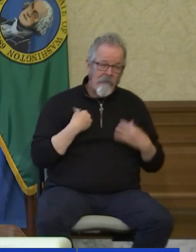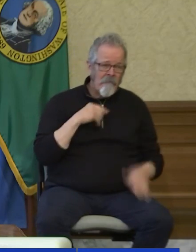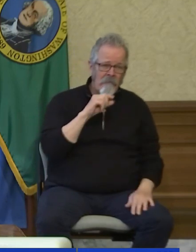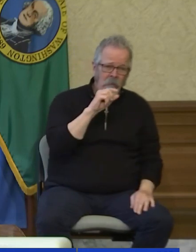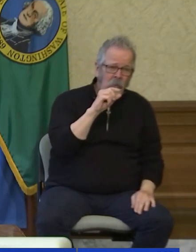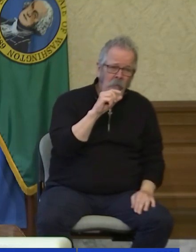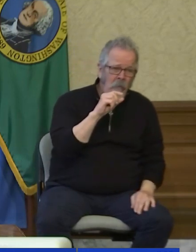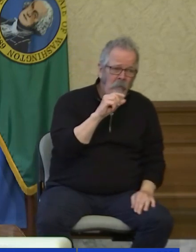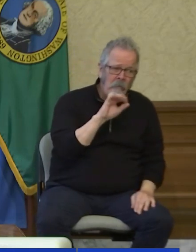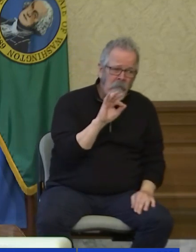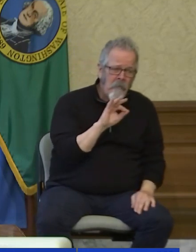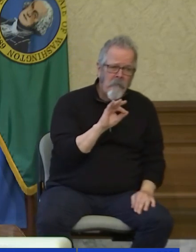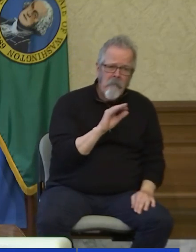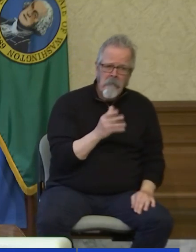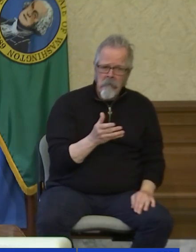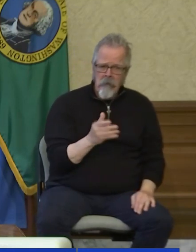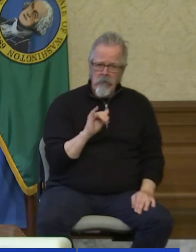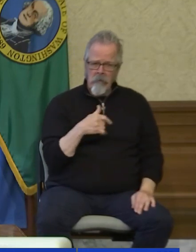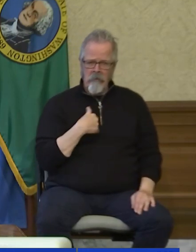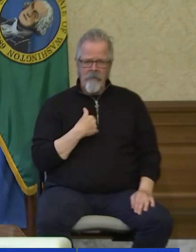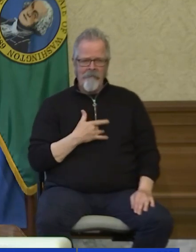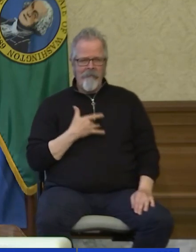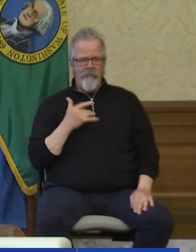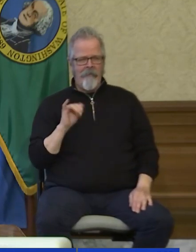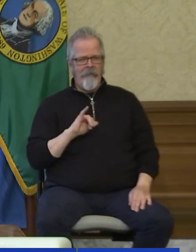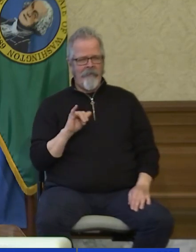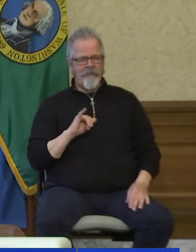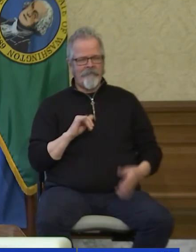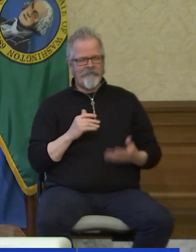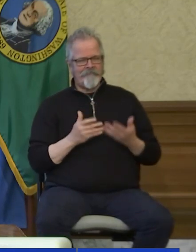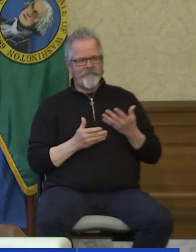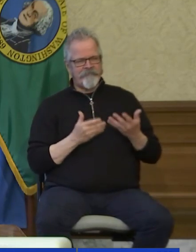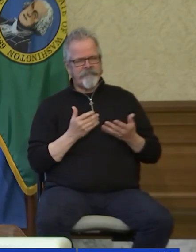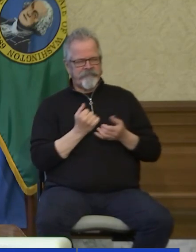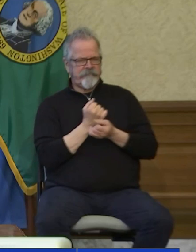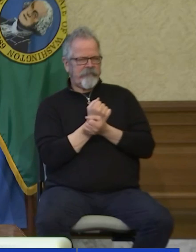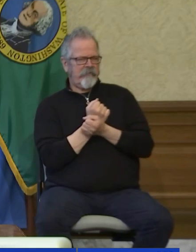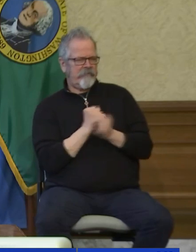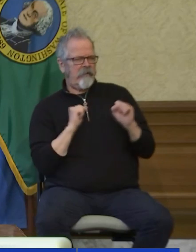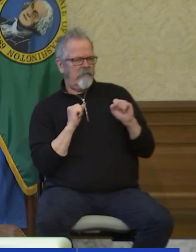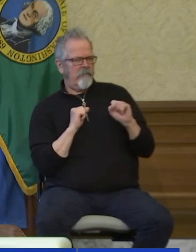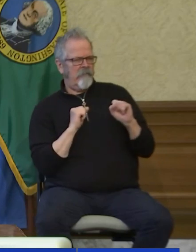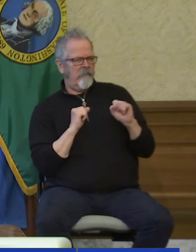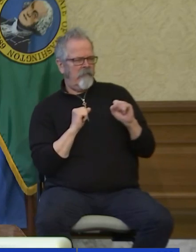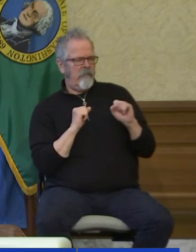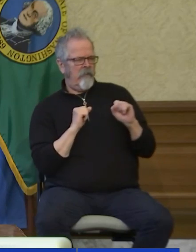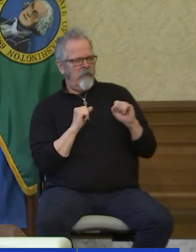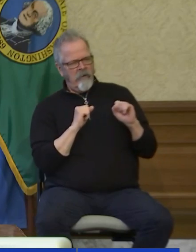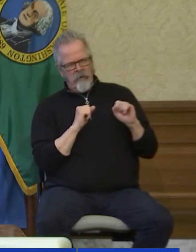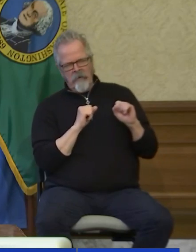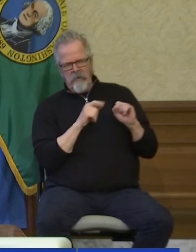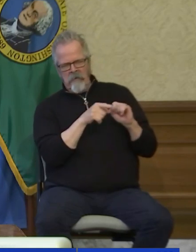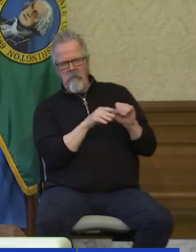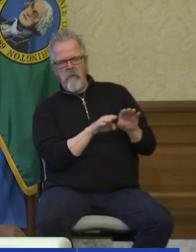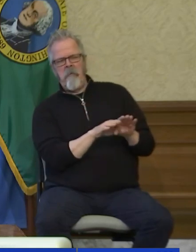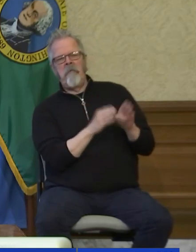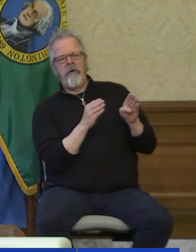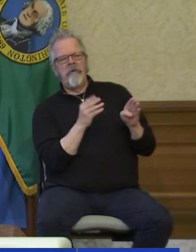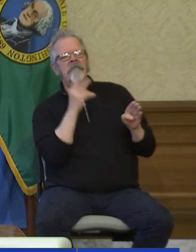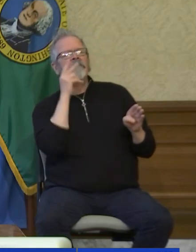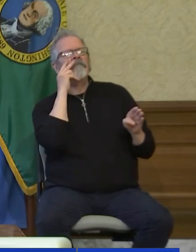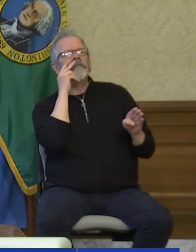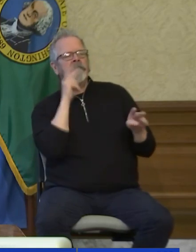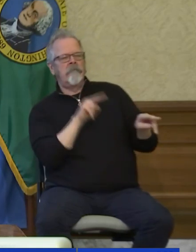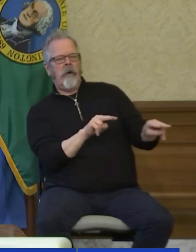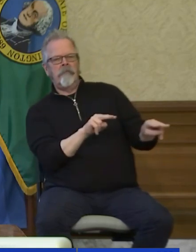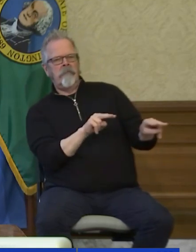them as barometers as to how this works, actually. And as I've said, in a couple of weeks, we'll evaluate this